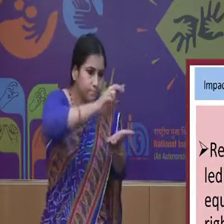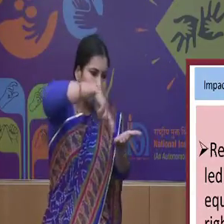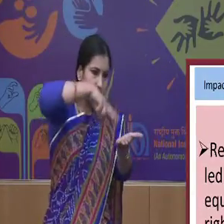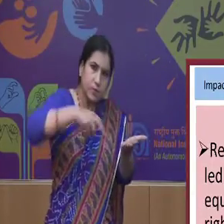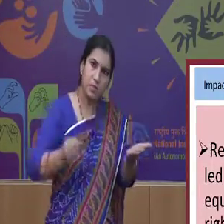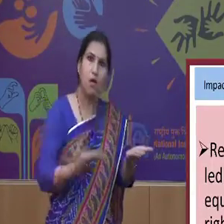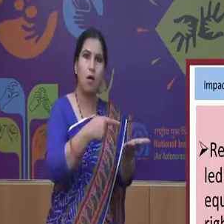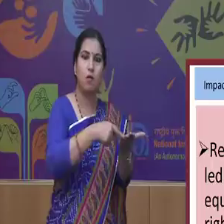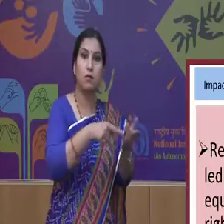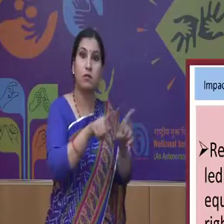like Rossio,